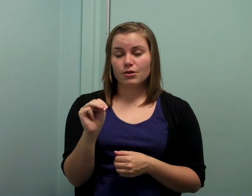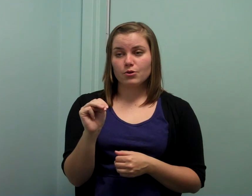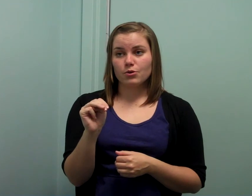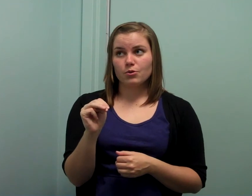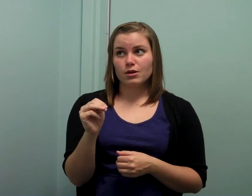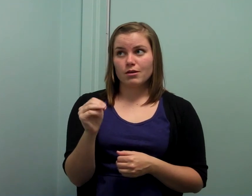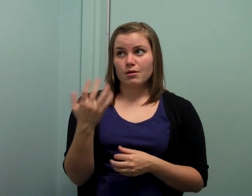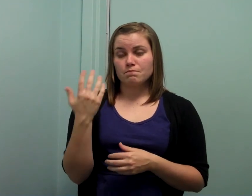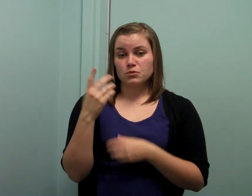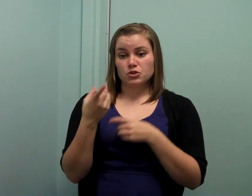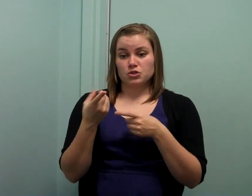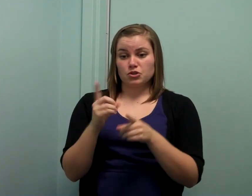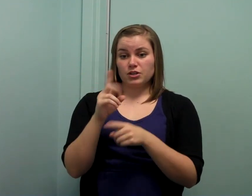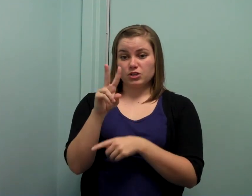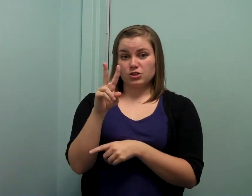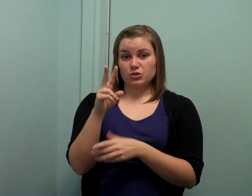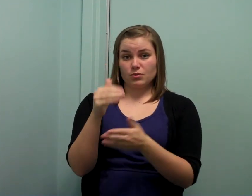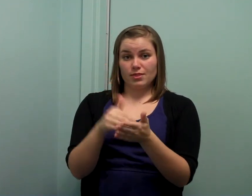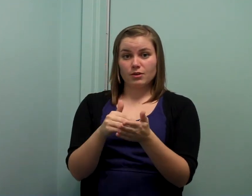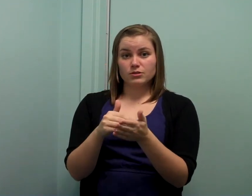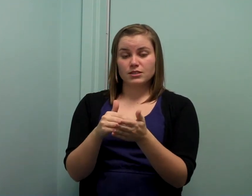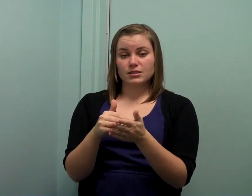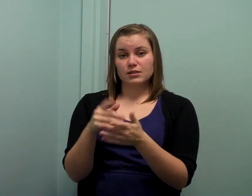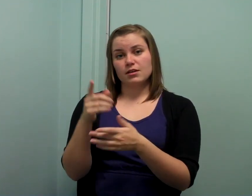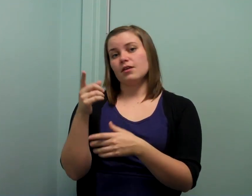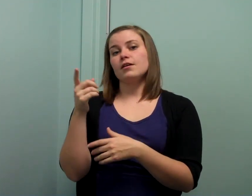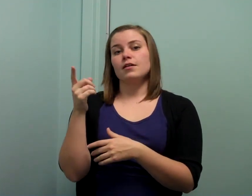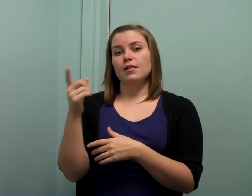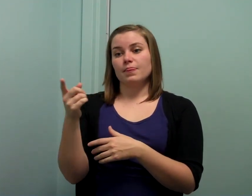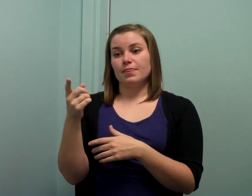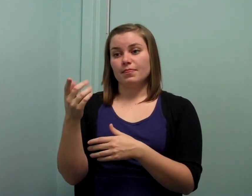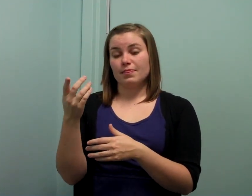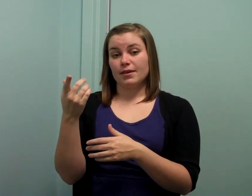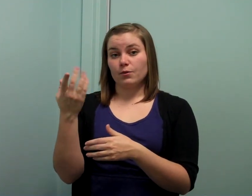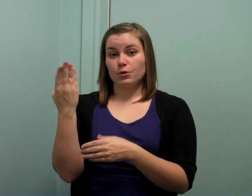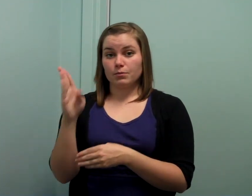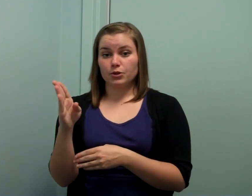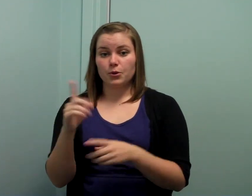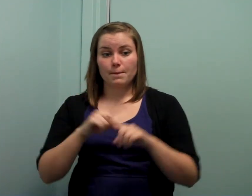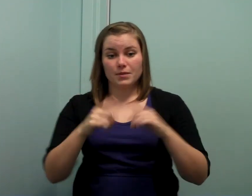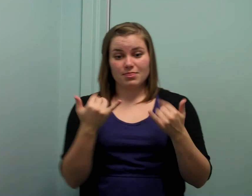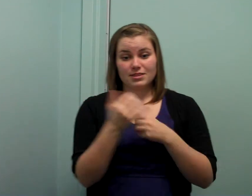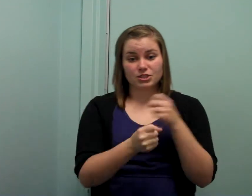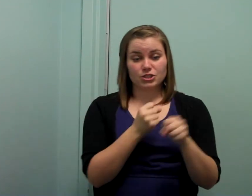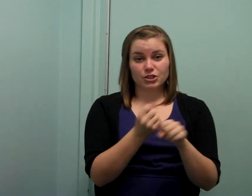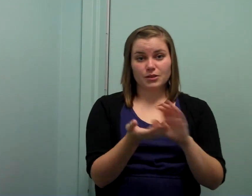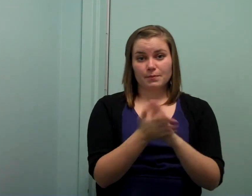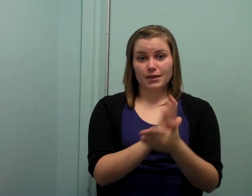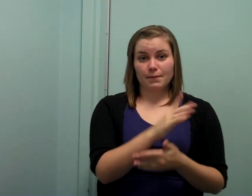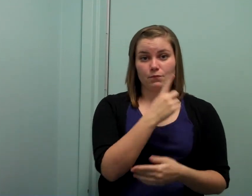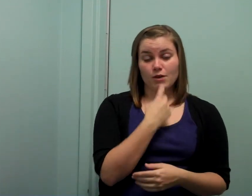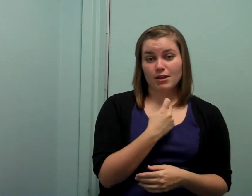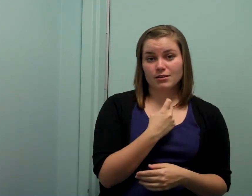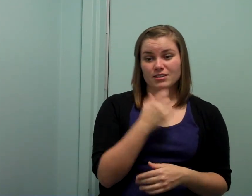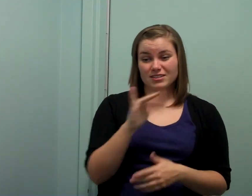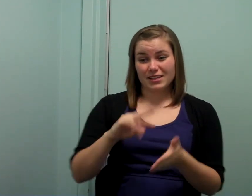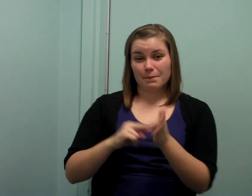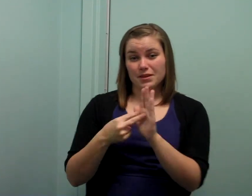2000 was blue, this year went red. Does that mean that all the people in New Mexico have now